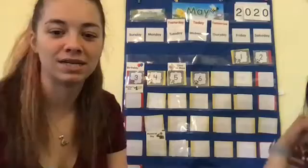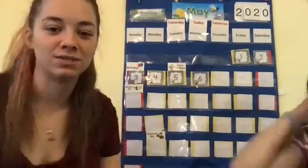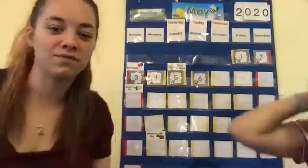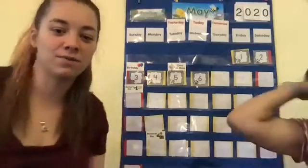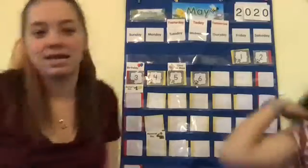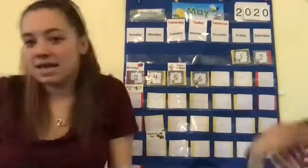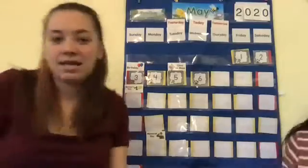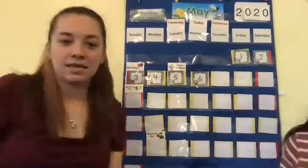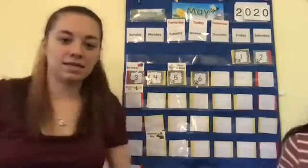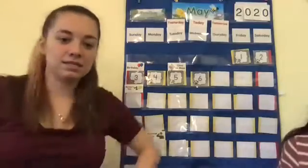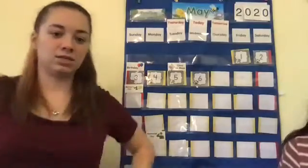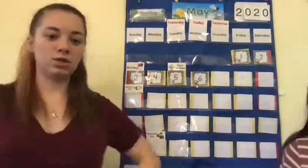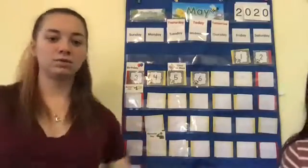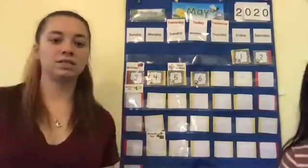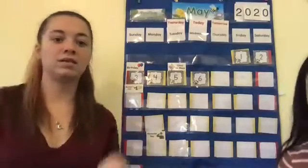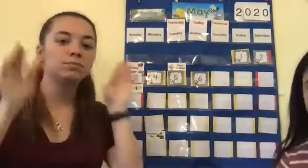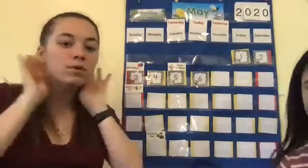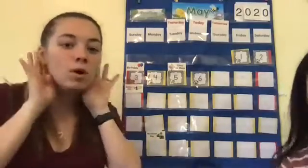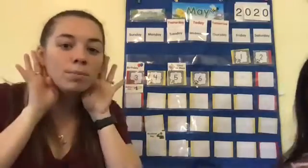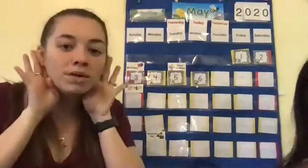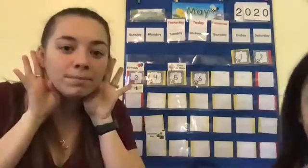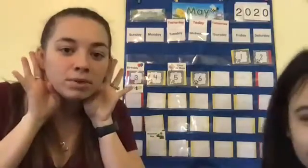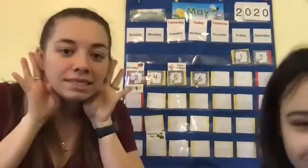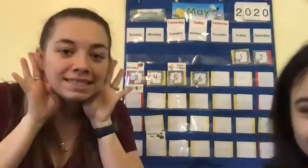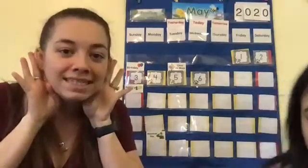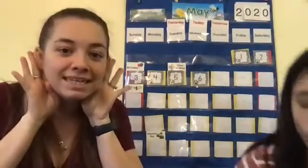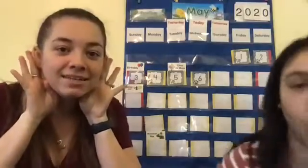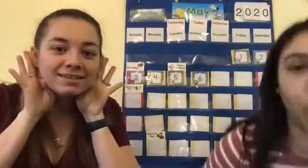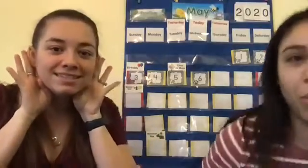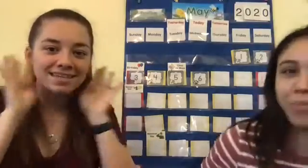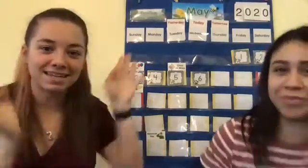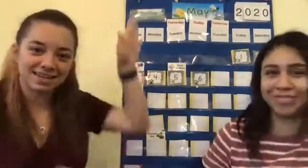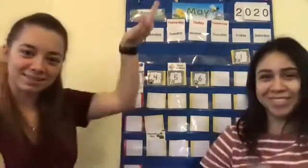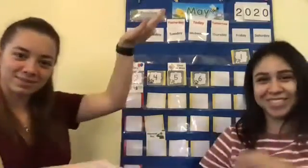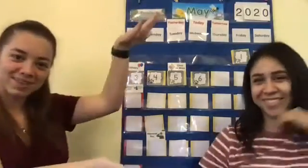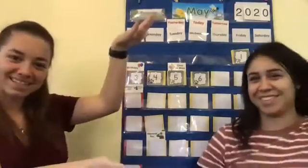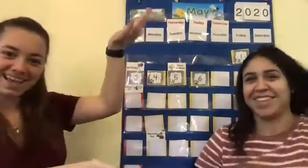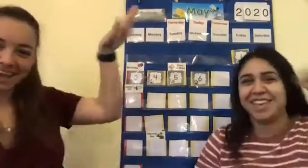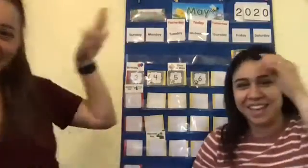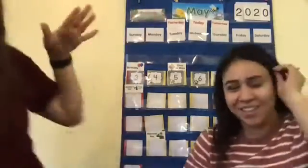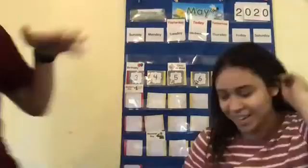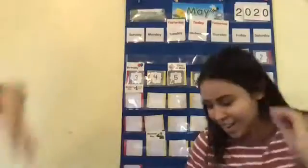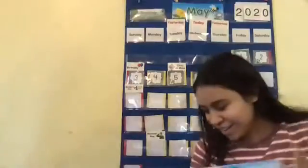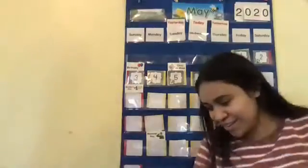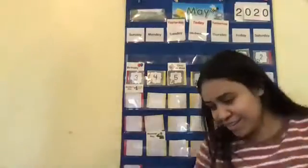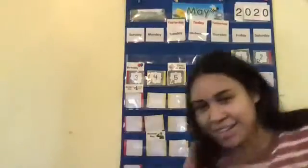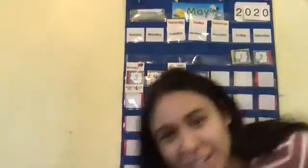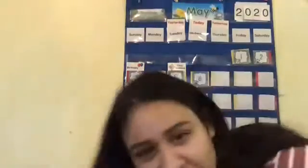So everyone, get nice and cozy, open up your listening ears, and here's Miss Vanessa. Hey.